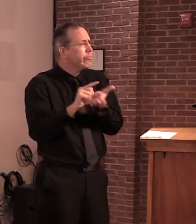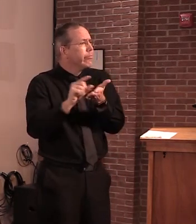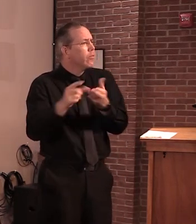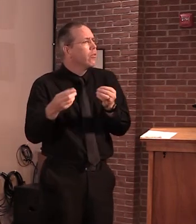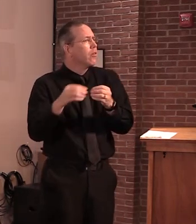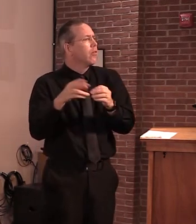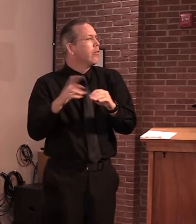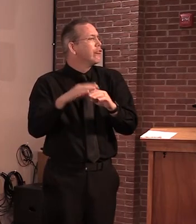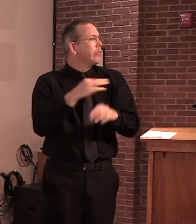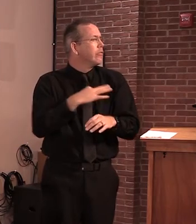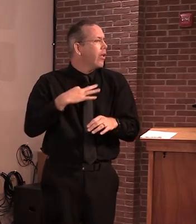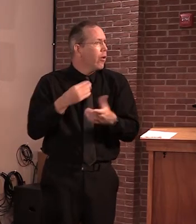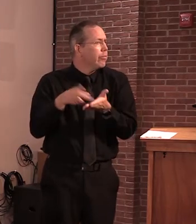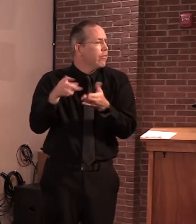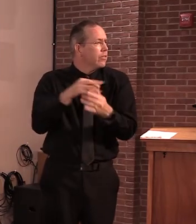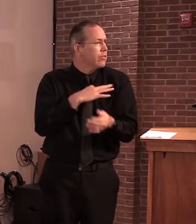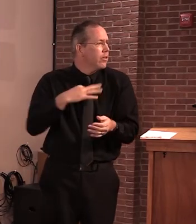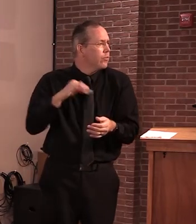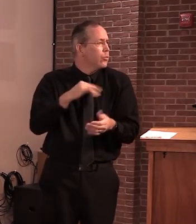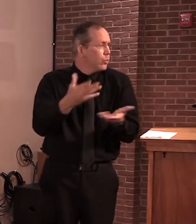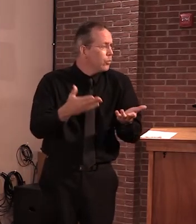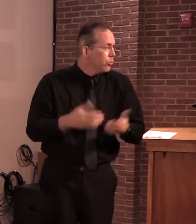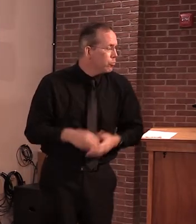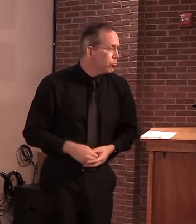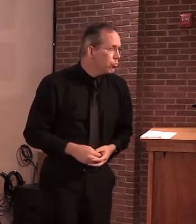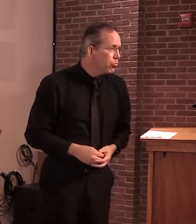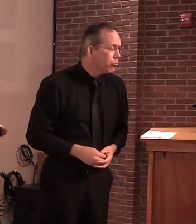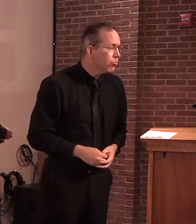Thank you. Wilson Ring, BAP.